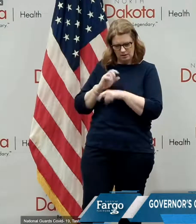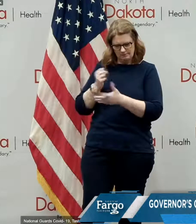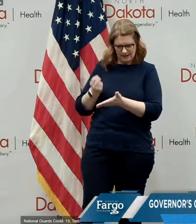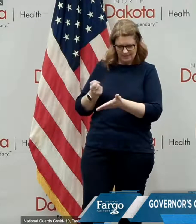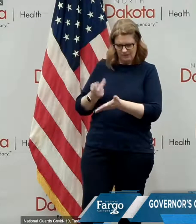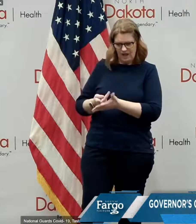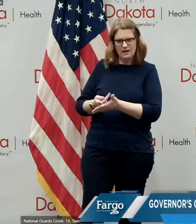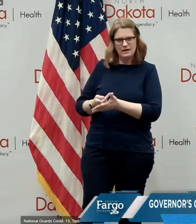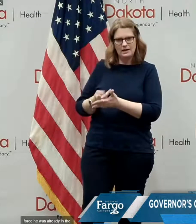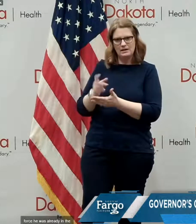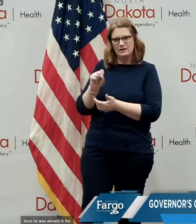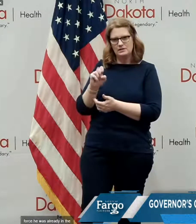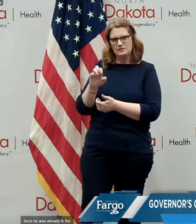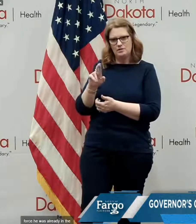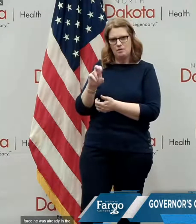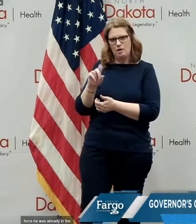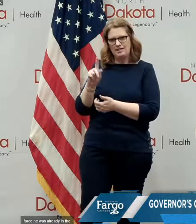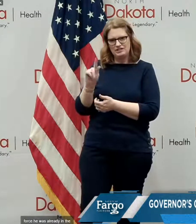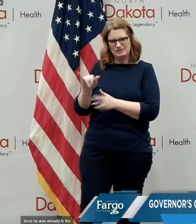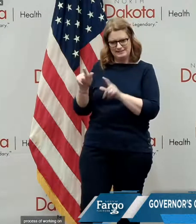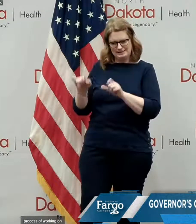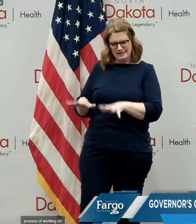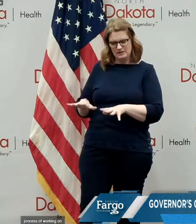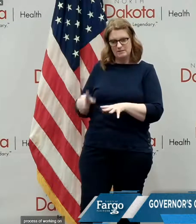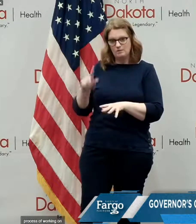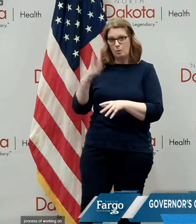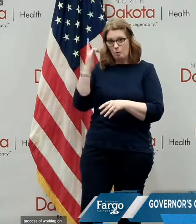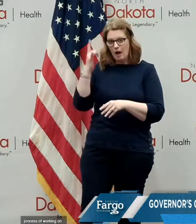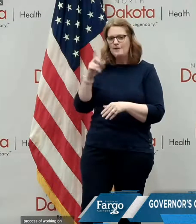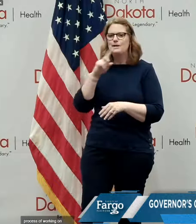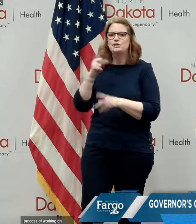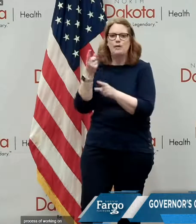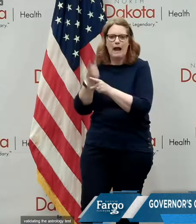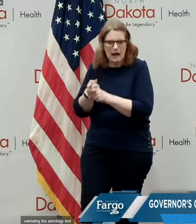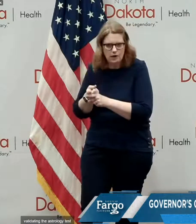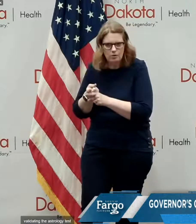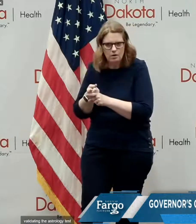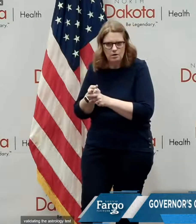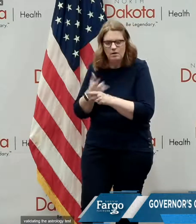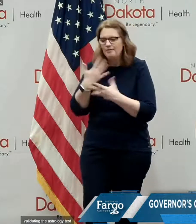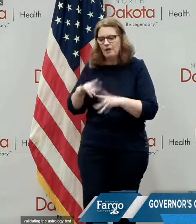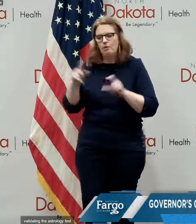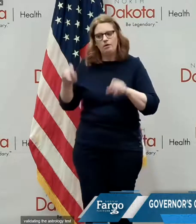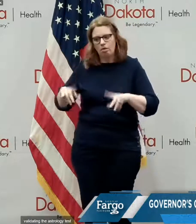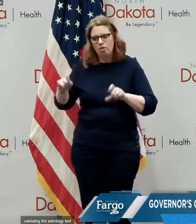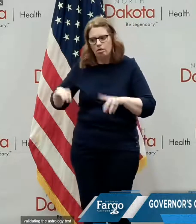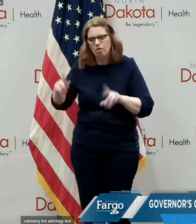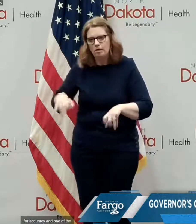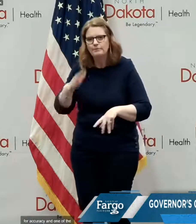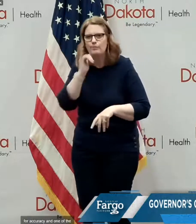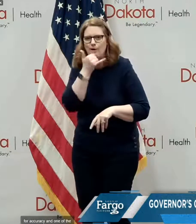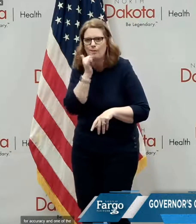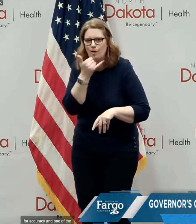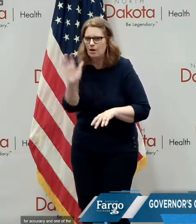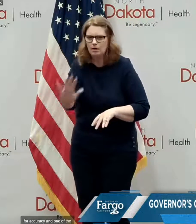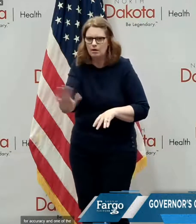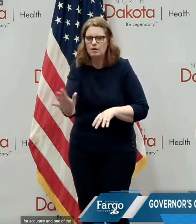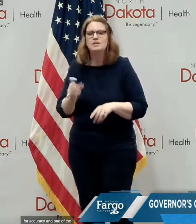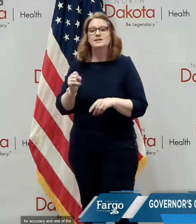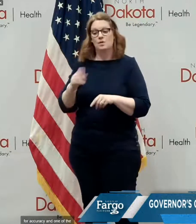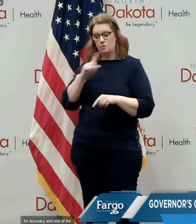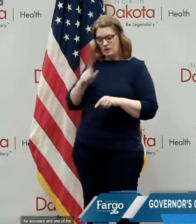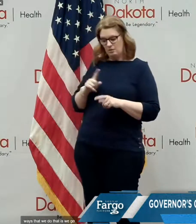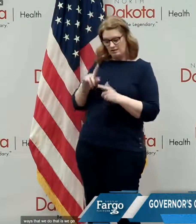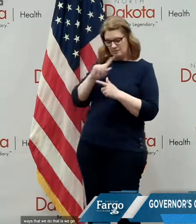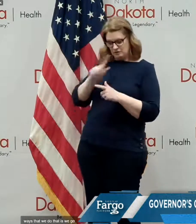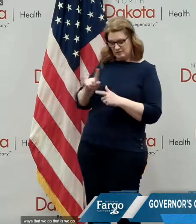for accuracy, and one of the ways that we do that is we go back into places in North Dakota where we know that we've